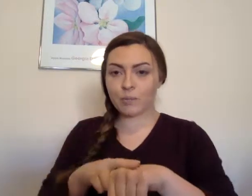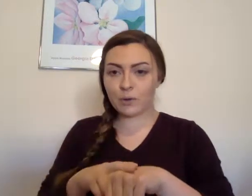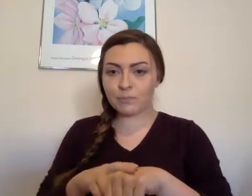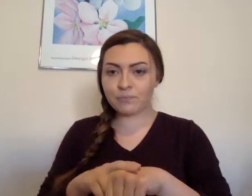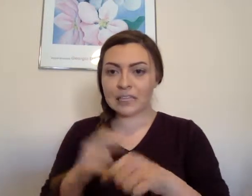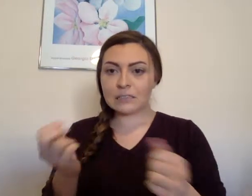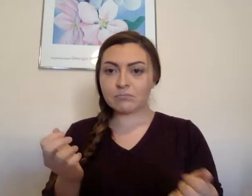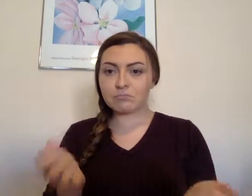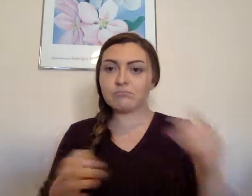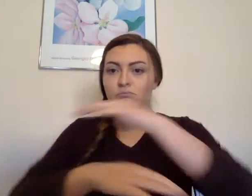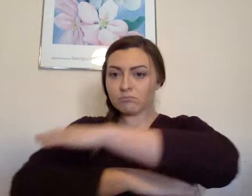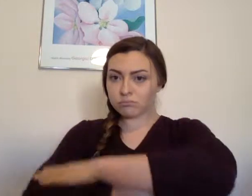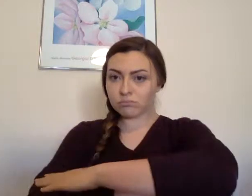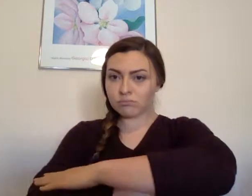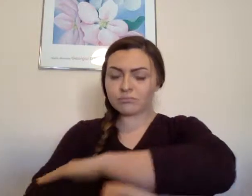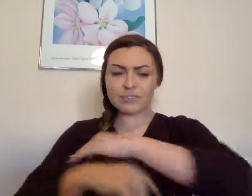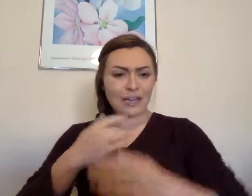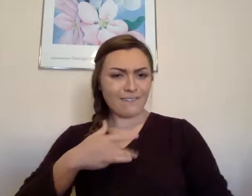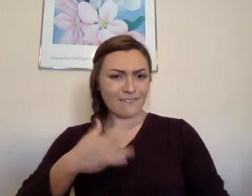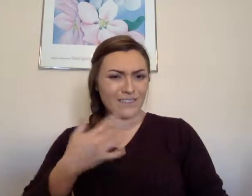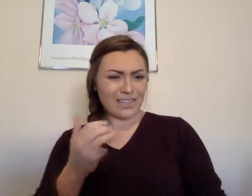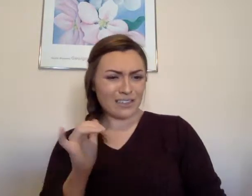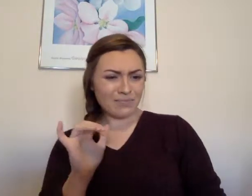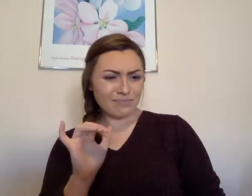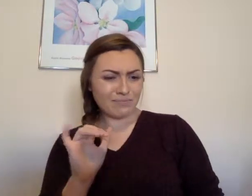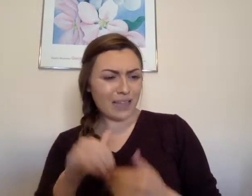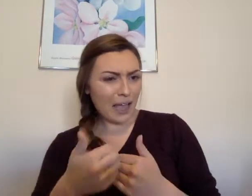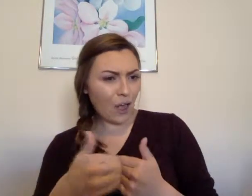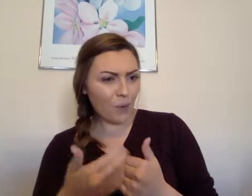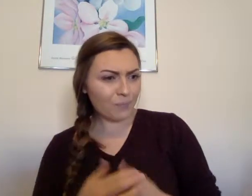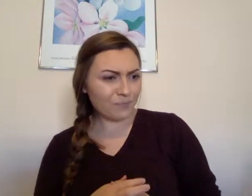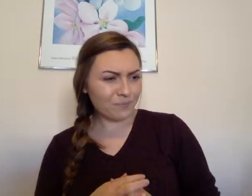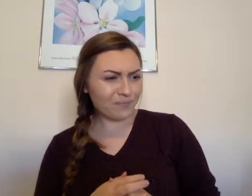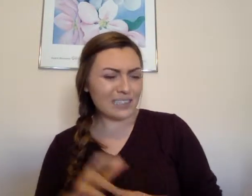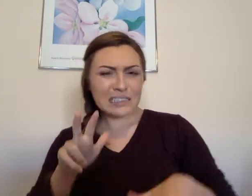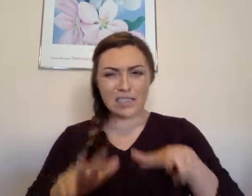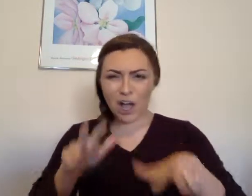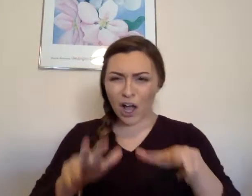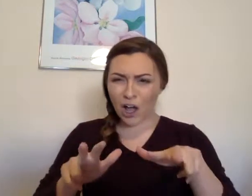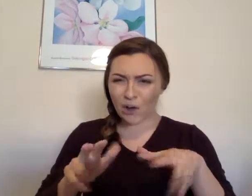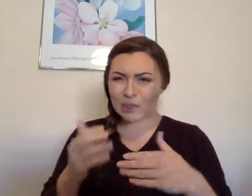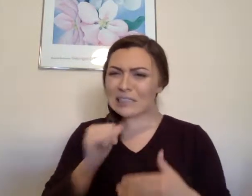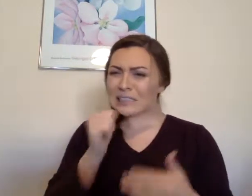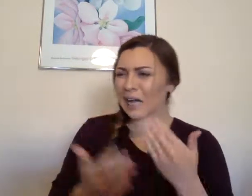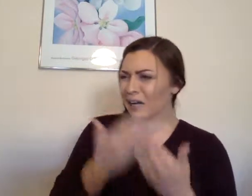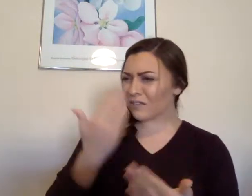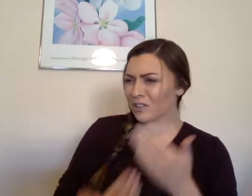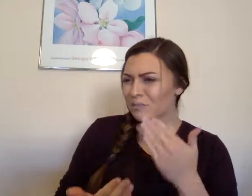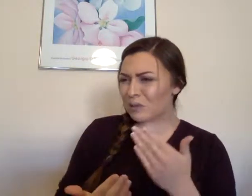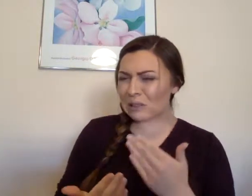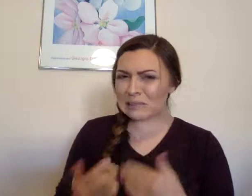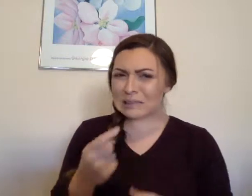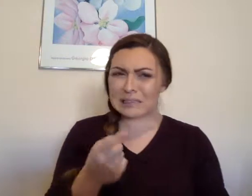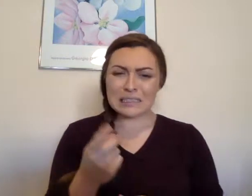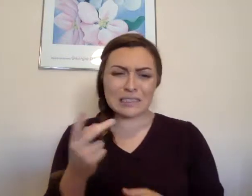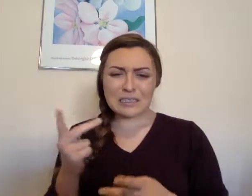Okay, how does that feel? It's awkward, it's uncomfortable. This person over here is like, arms do not do